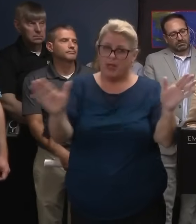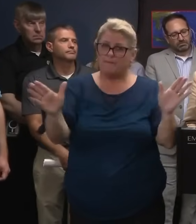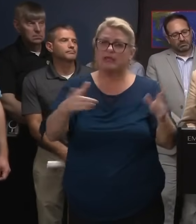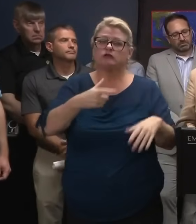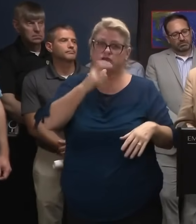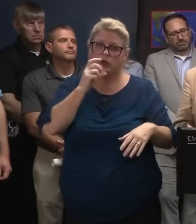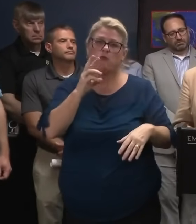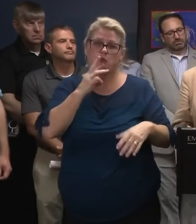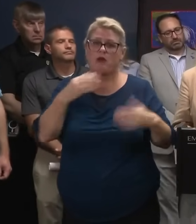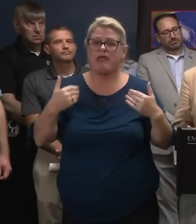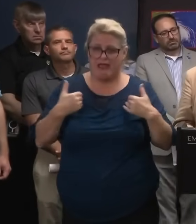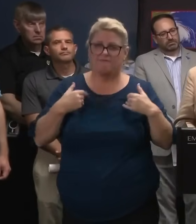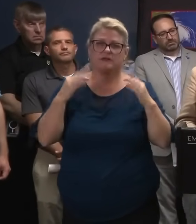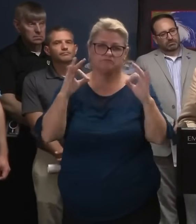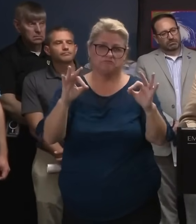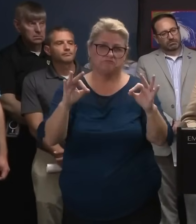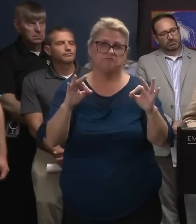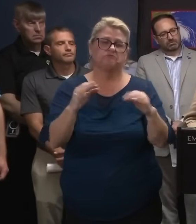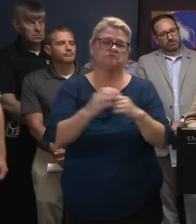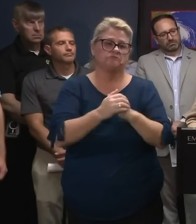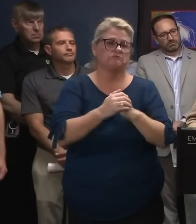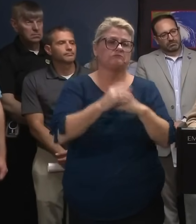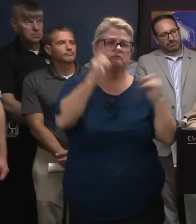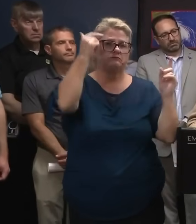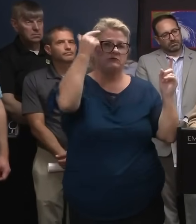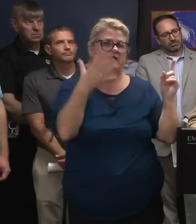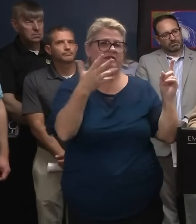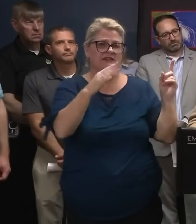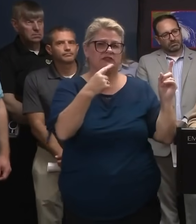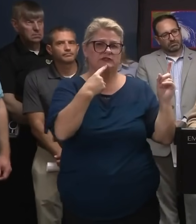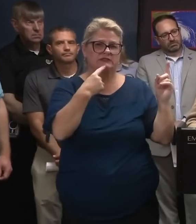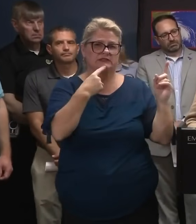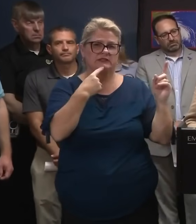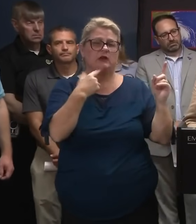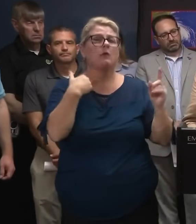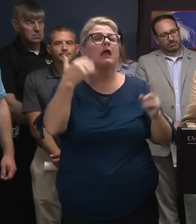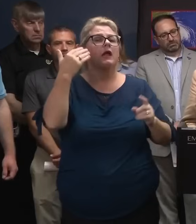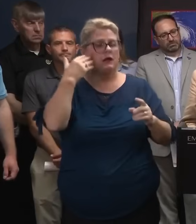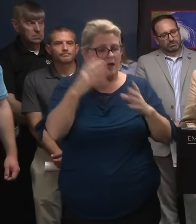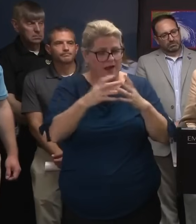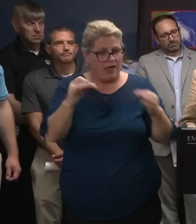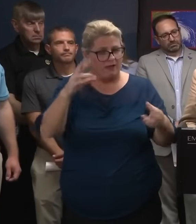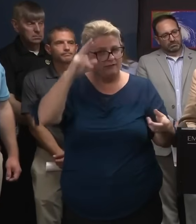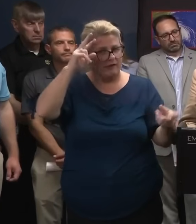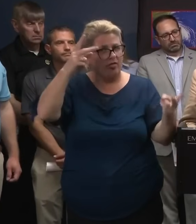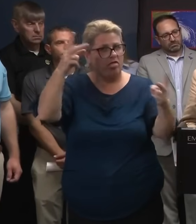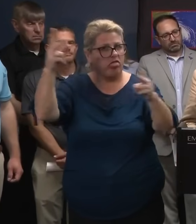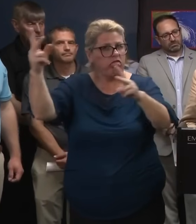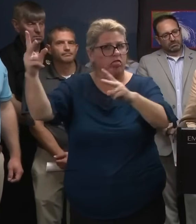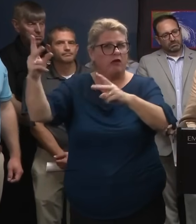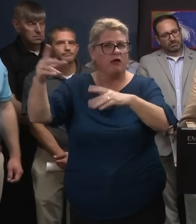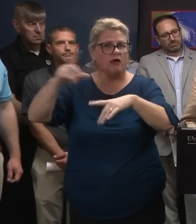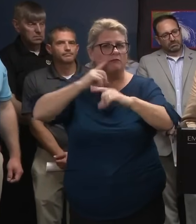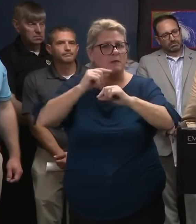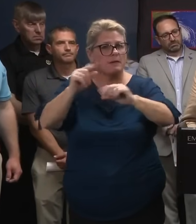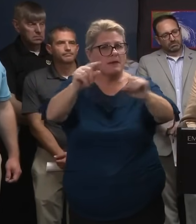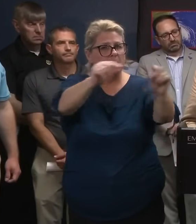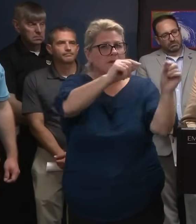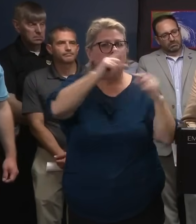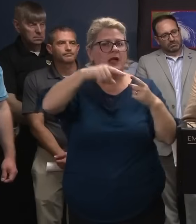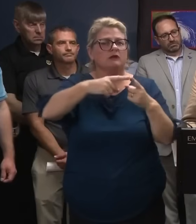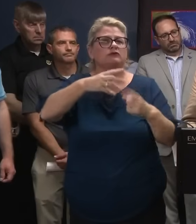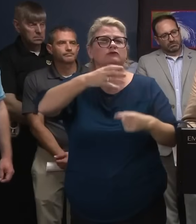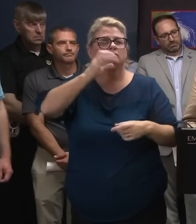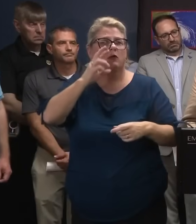water to our citizens. As the governor mentioned, we're aware of a lot of misinformation being spread right now about drinking water